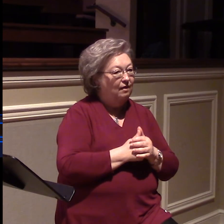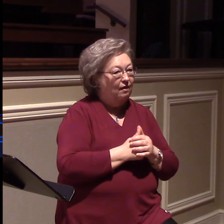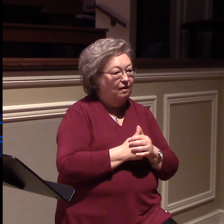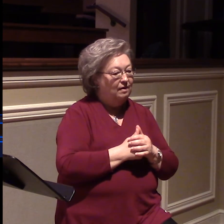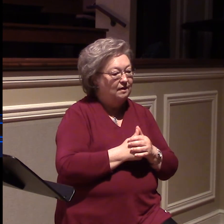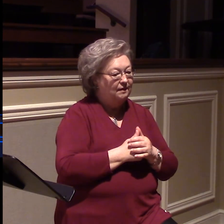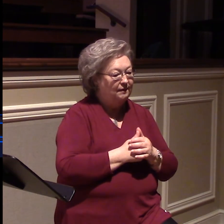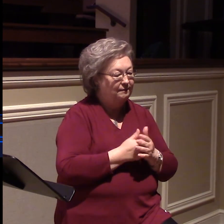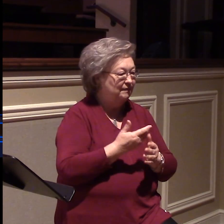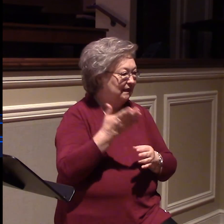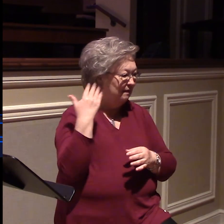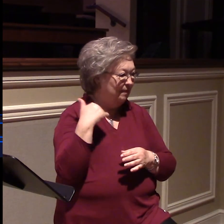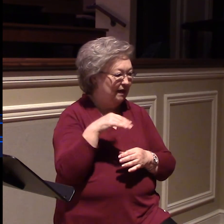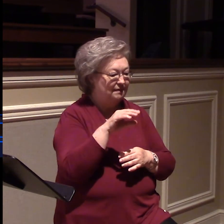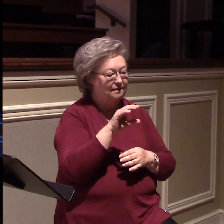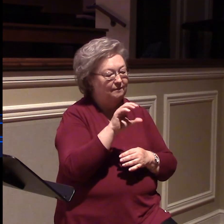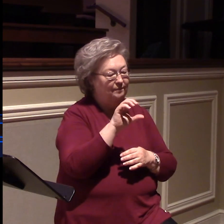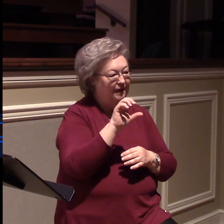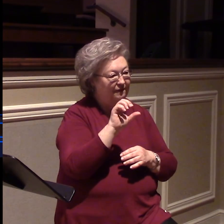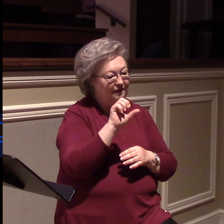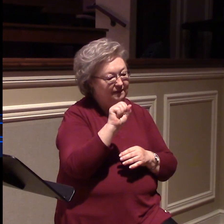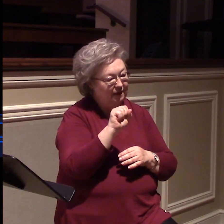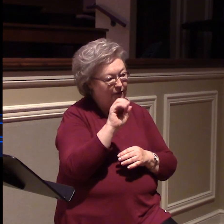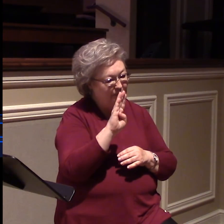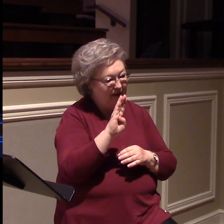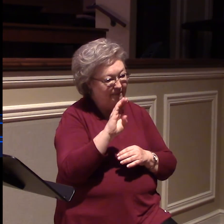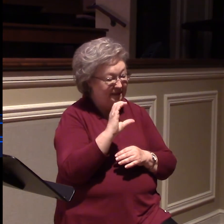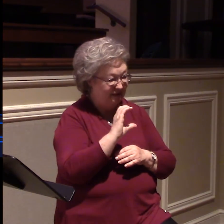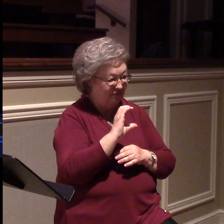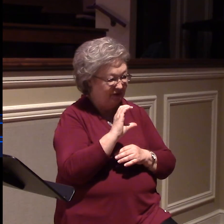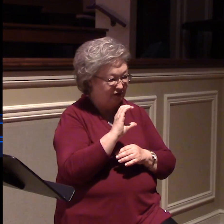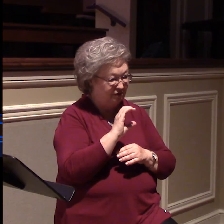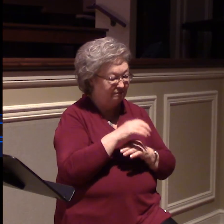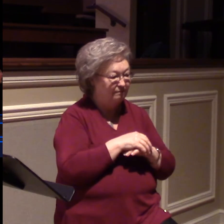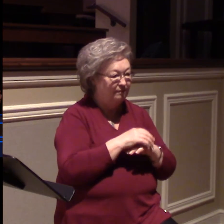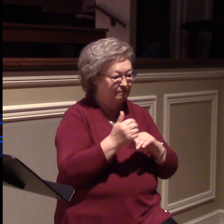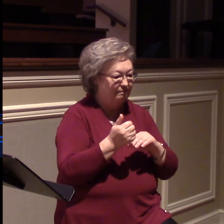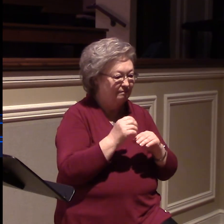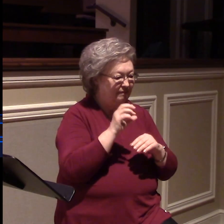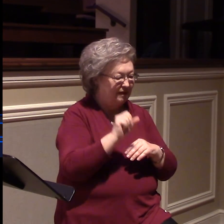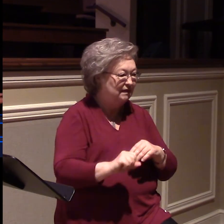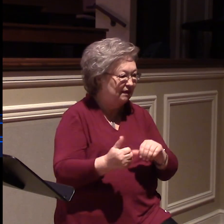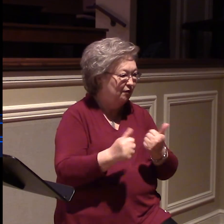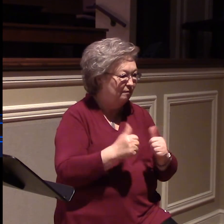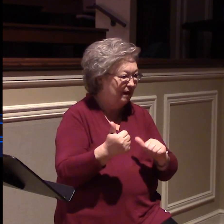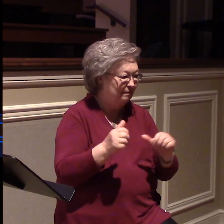Baptist Convention, you'll see the big time pastors, okay, the mega guys. And it's fine to be big time, and it's fine to be a mega